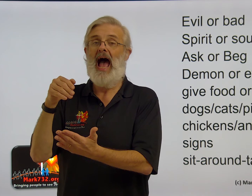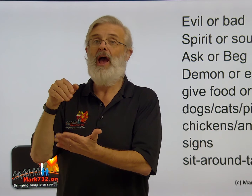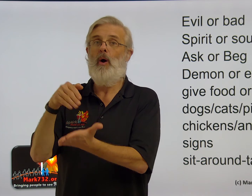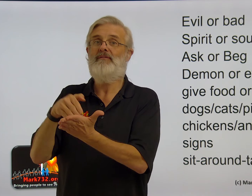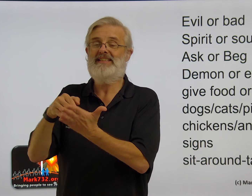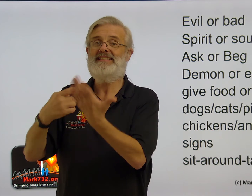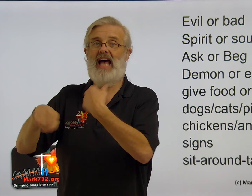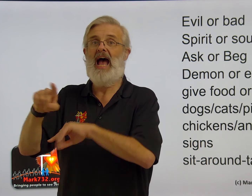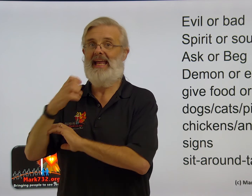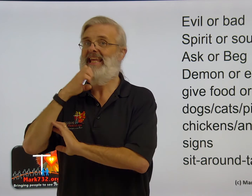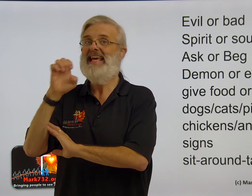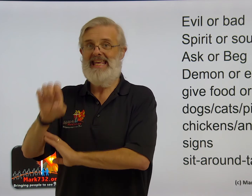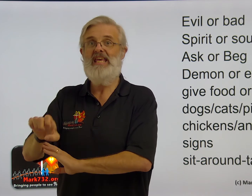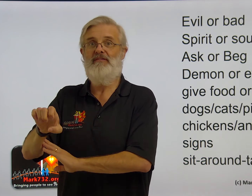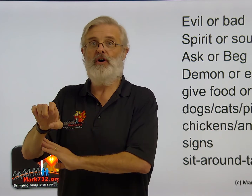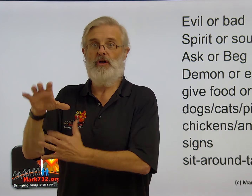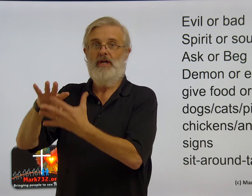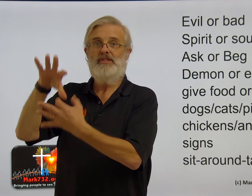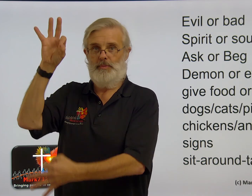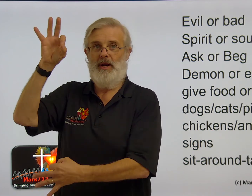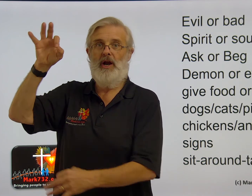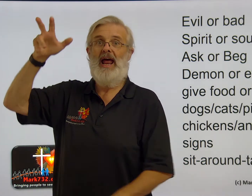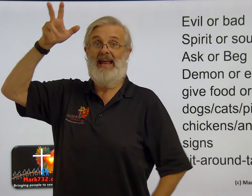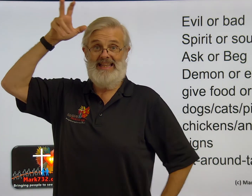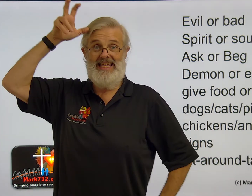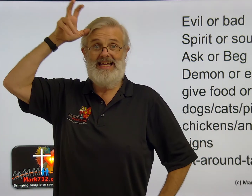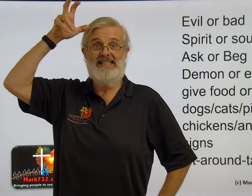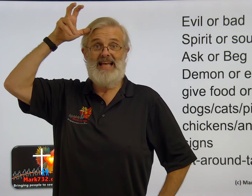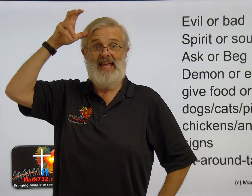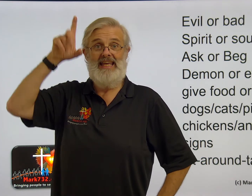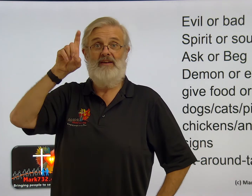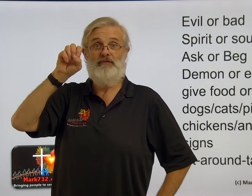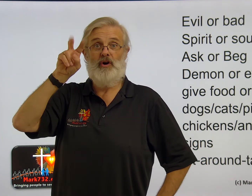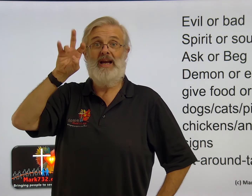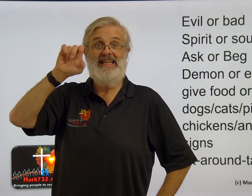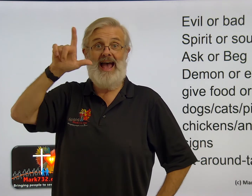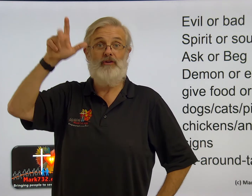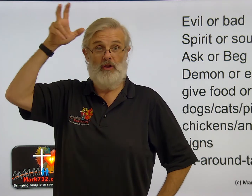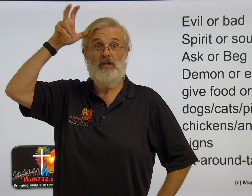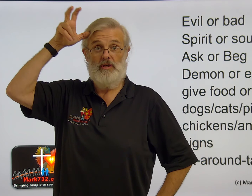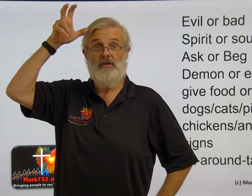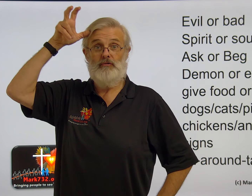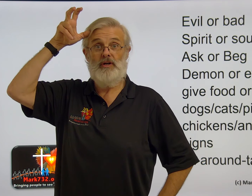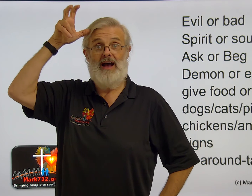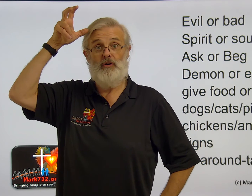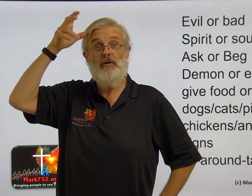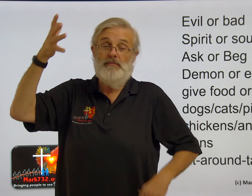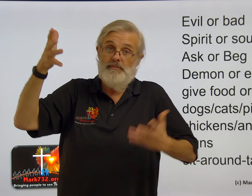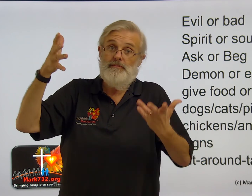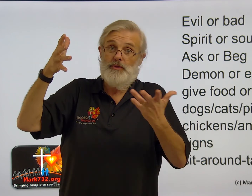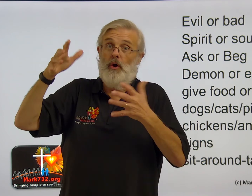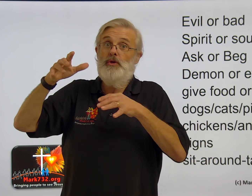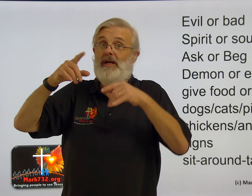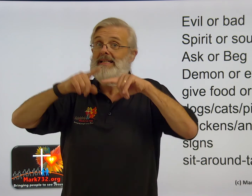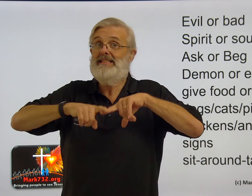often sign evil spirit and this I keep for devil for devil so you can see